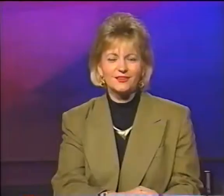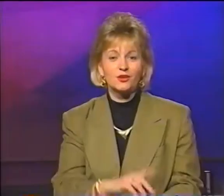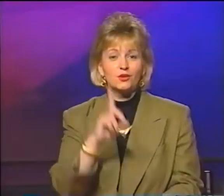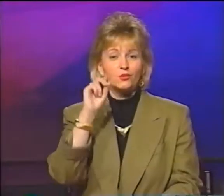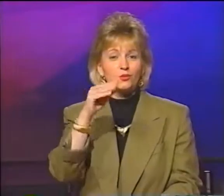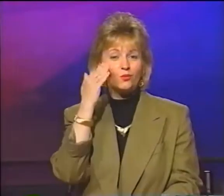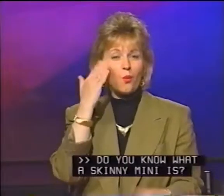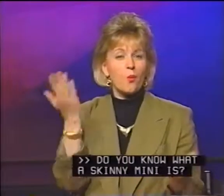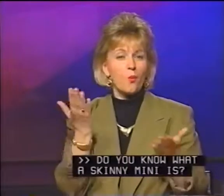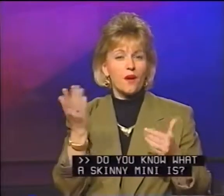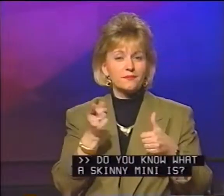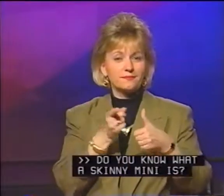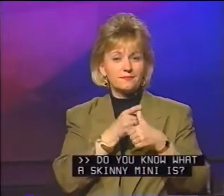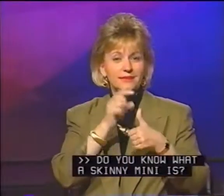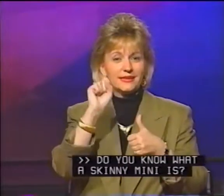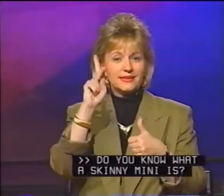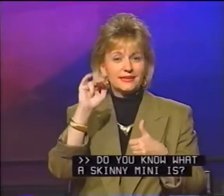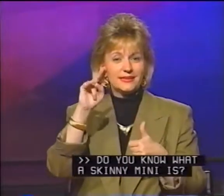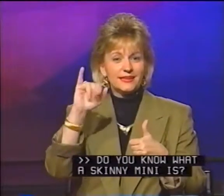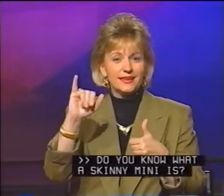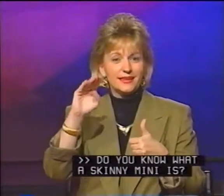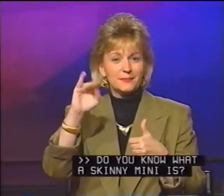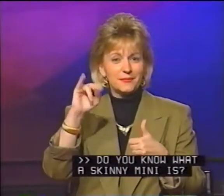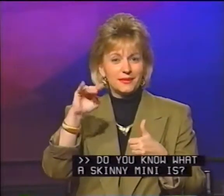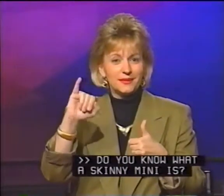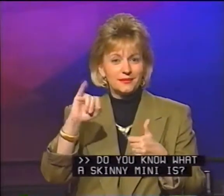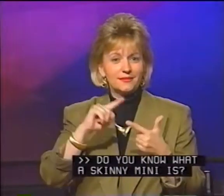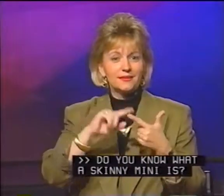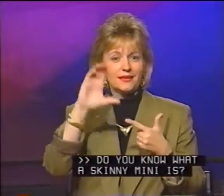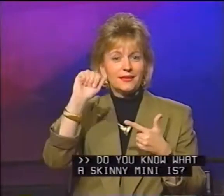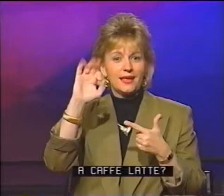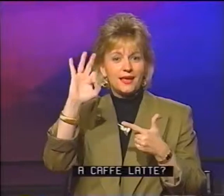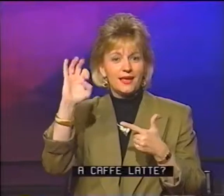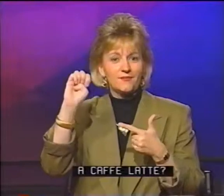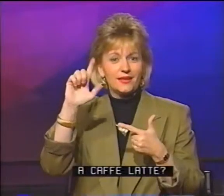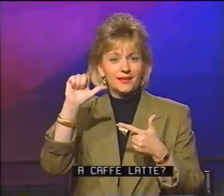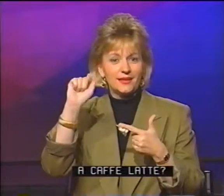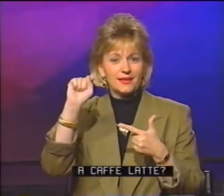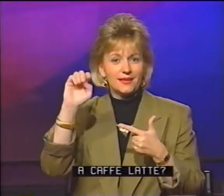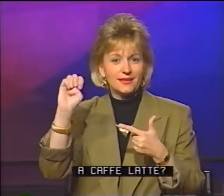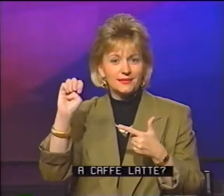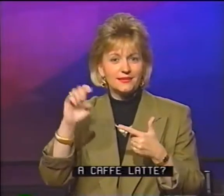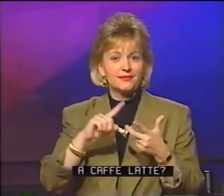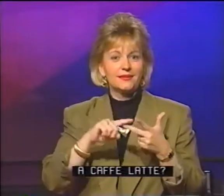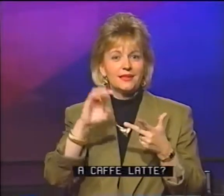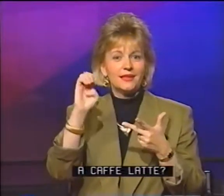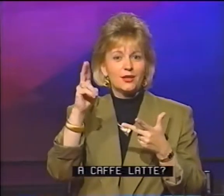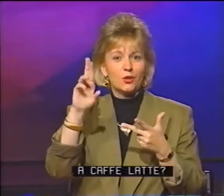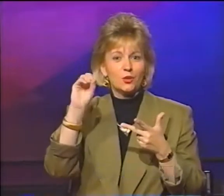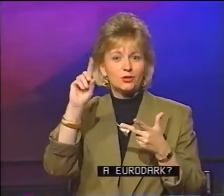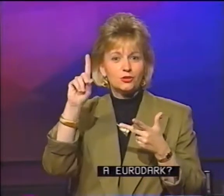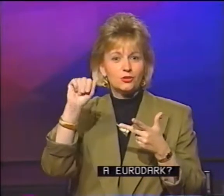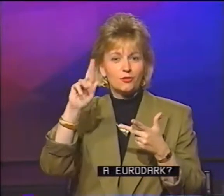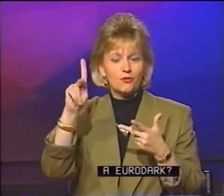Do you know what a skinny mini is? A café latte? A Eurodark?